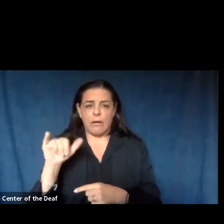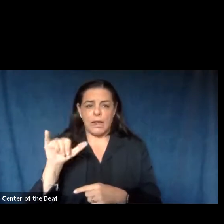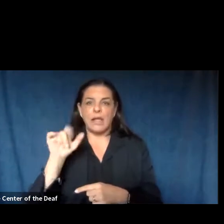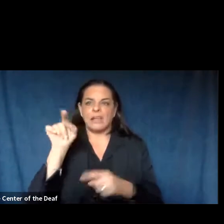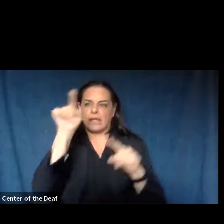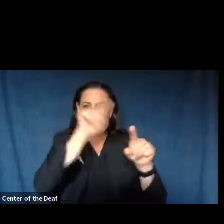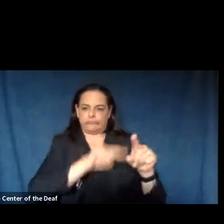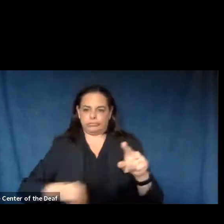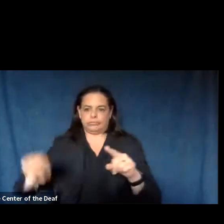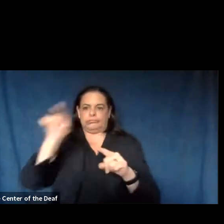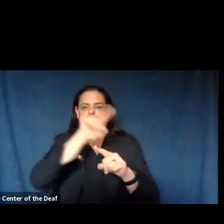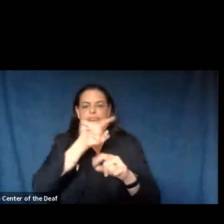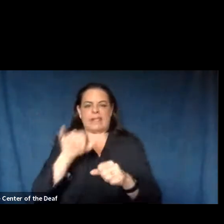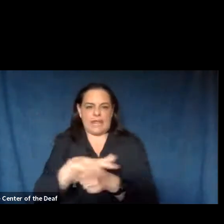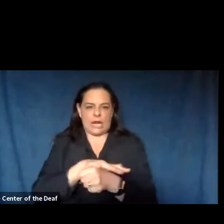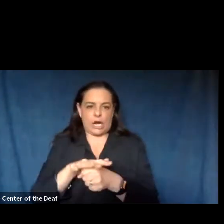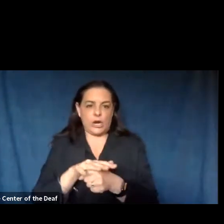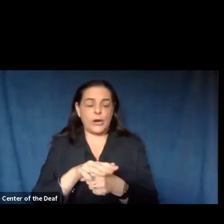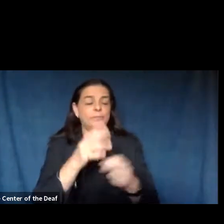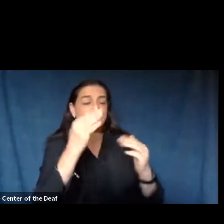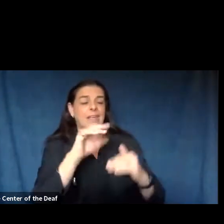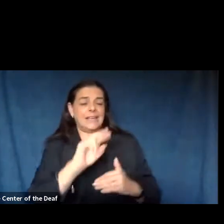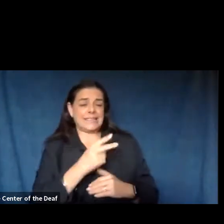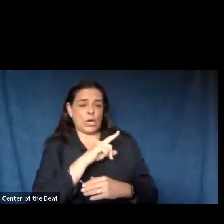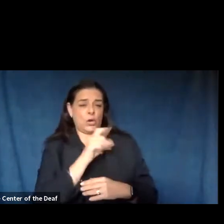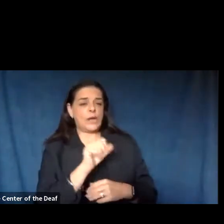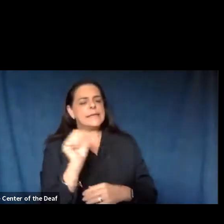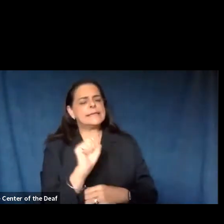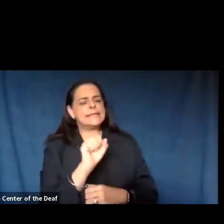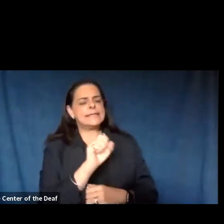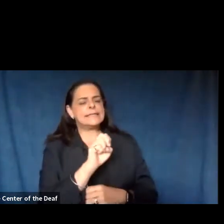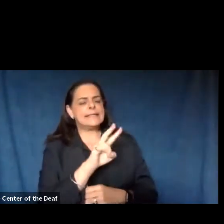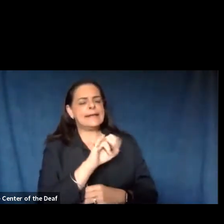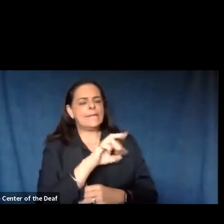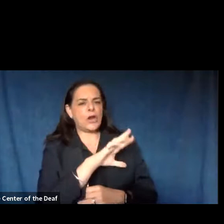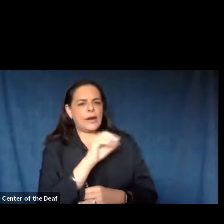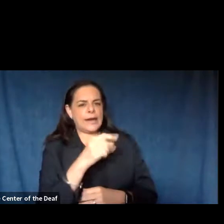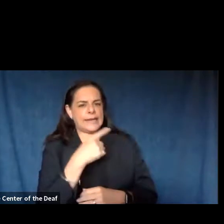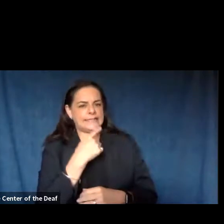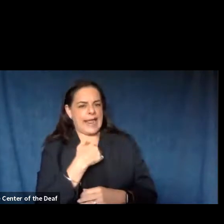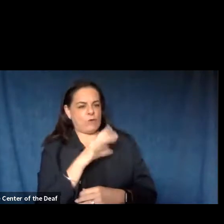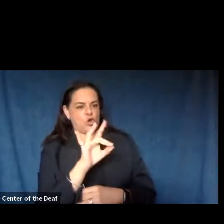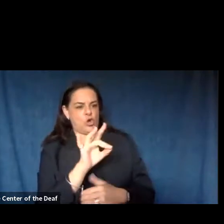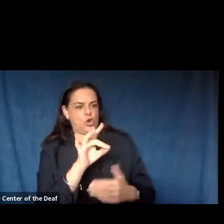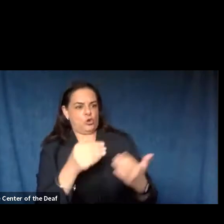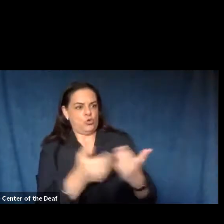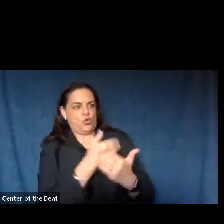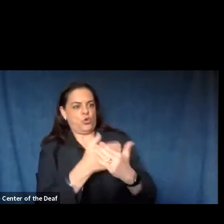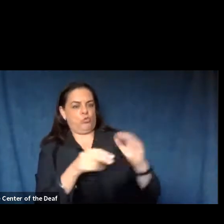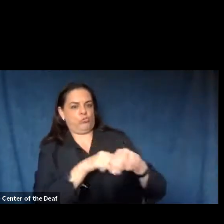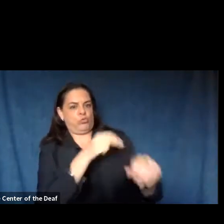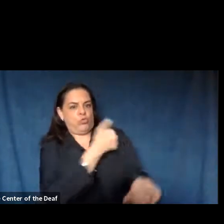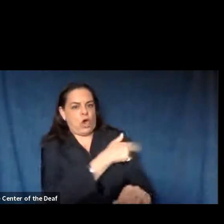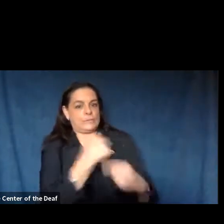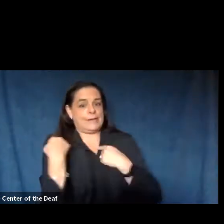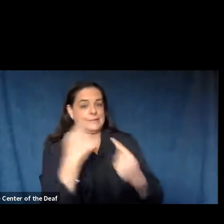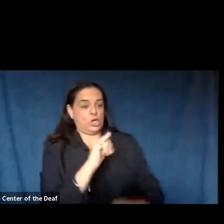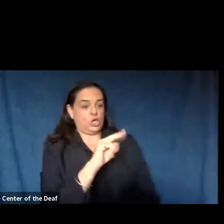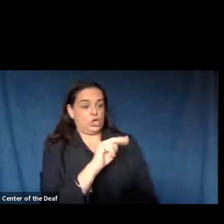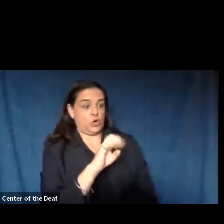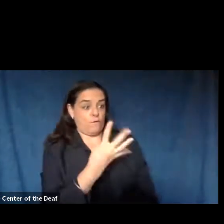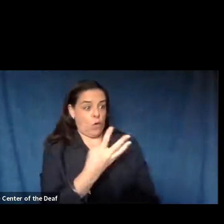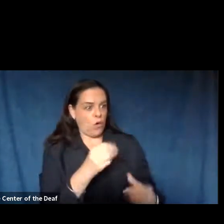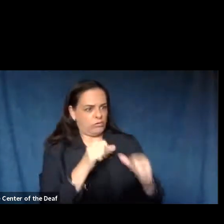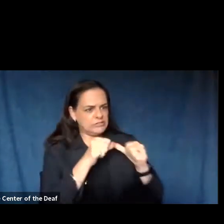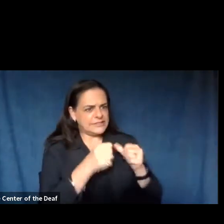around us. His follow-up question is, Sevier County has reported 8 new hospitalizations since June 4th and continues to see a